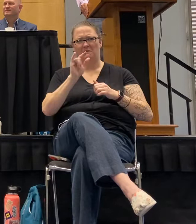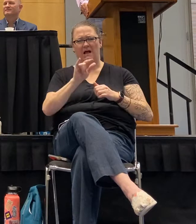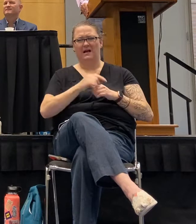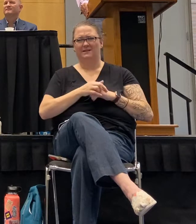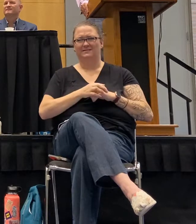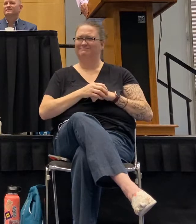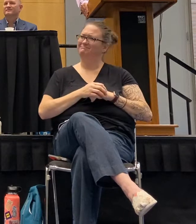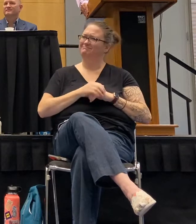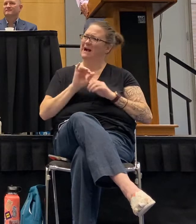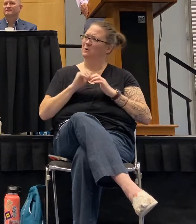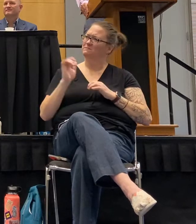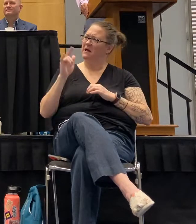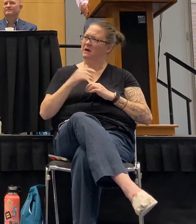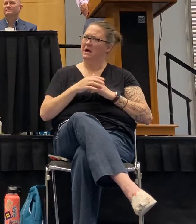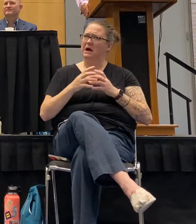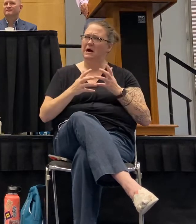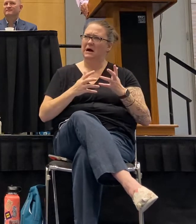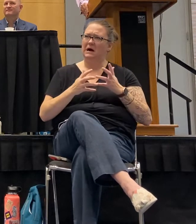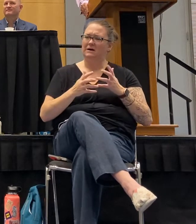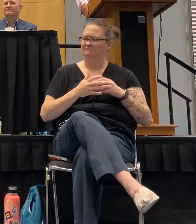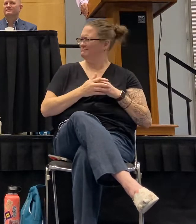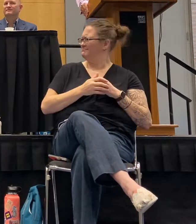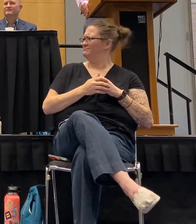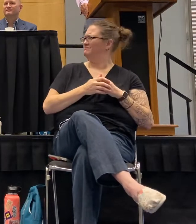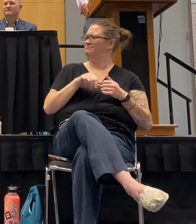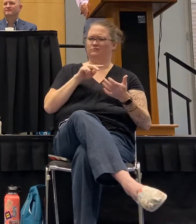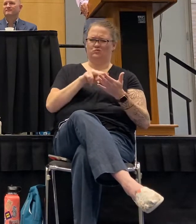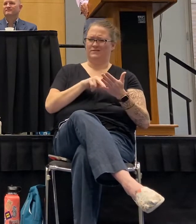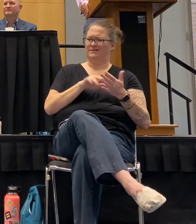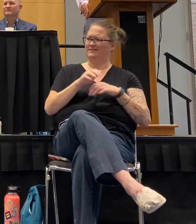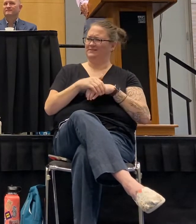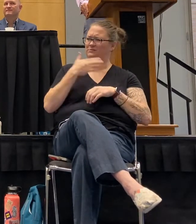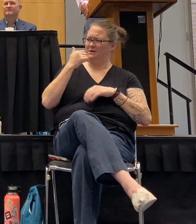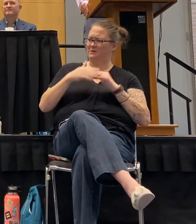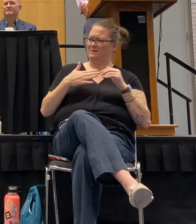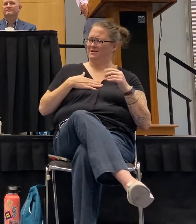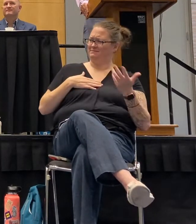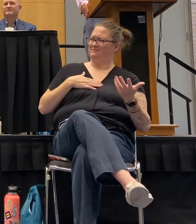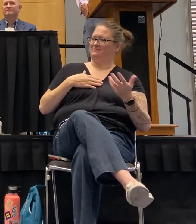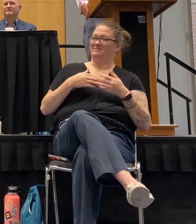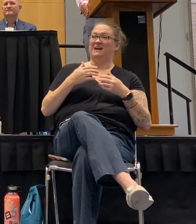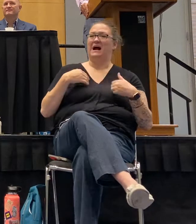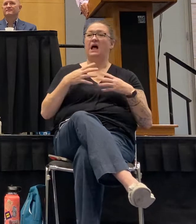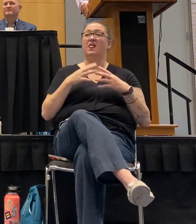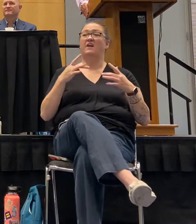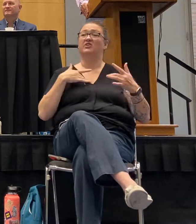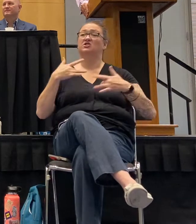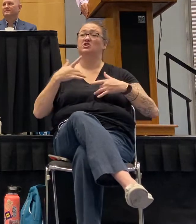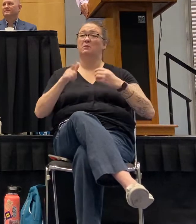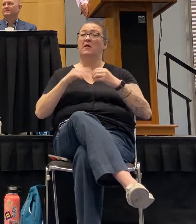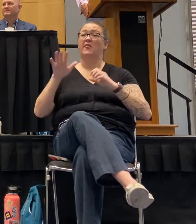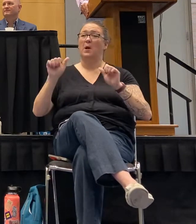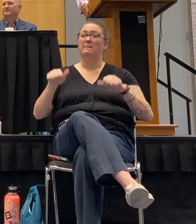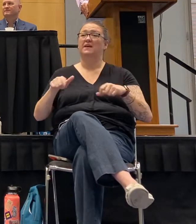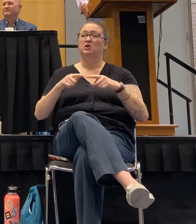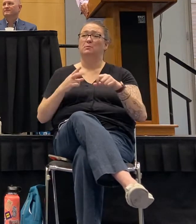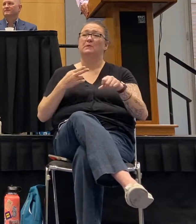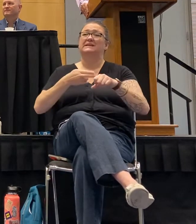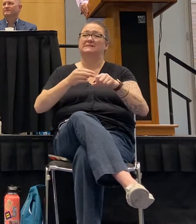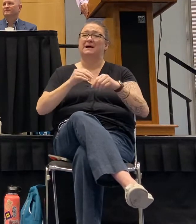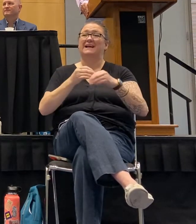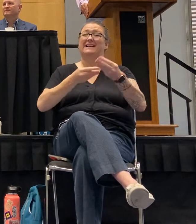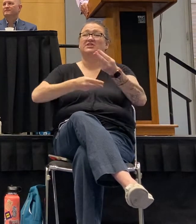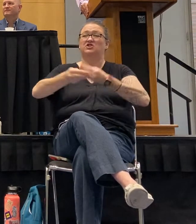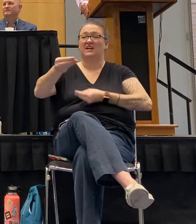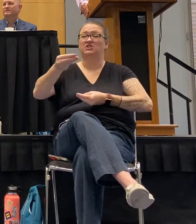went. So I had a lot of concerns about their ability to participate in the